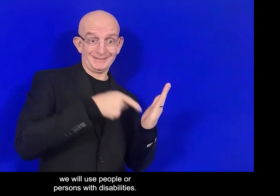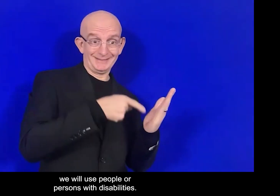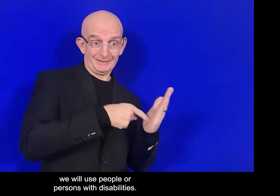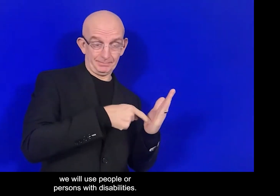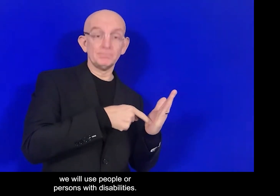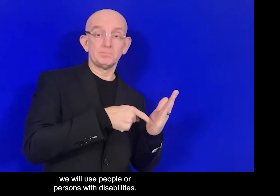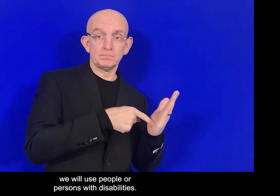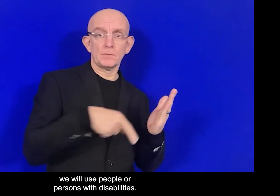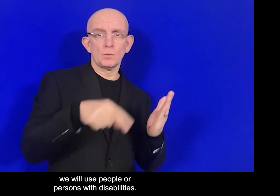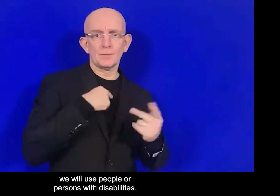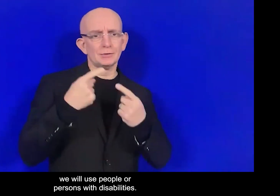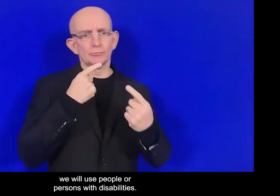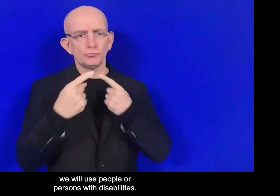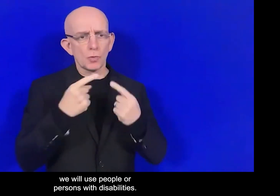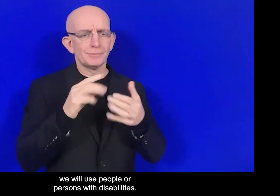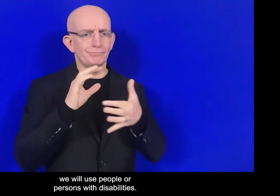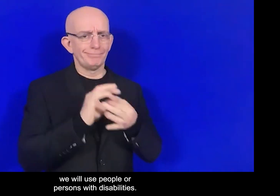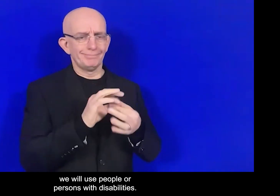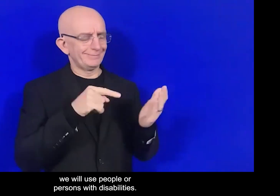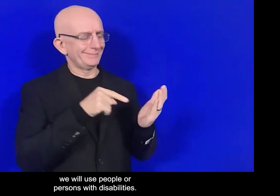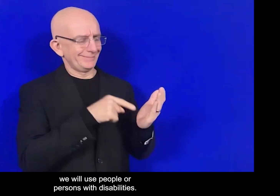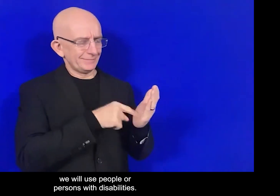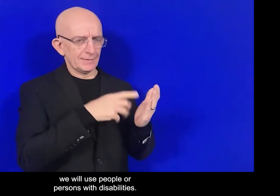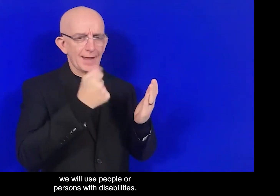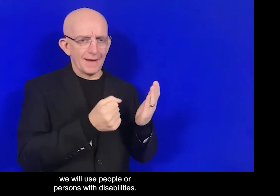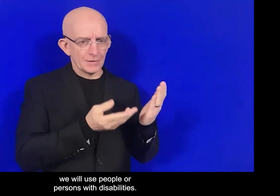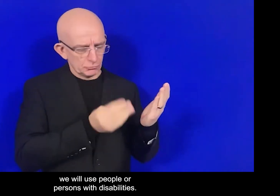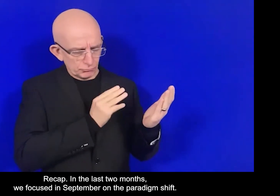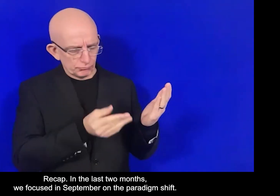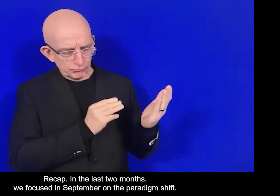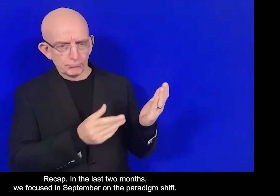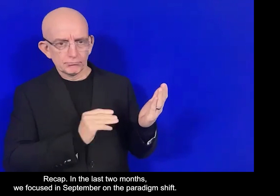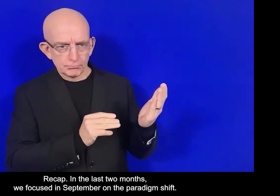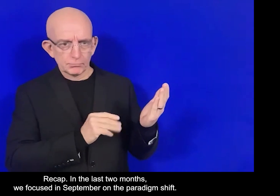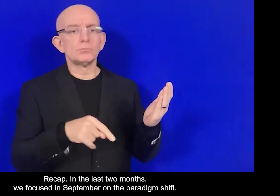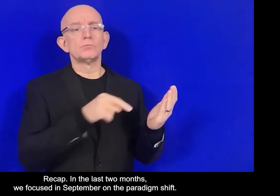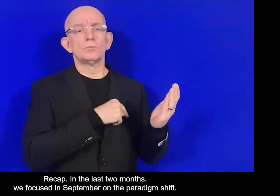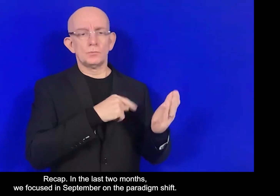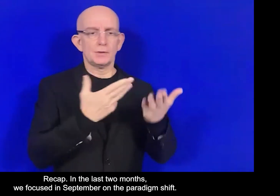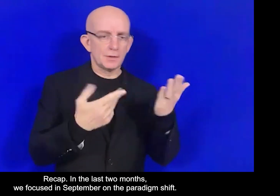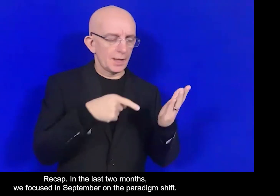we will use people or persons with disabilities. Recap.